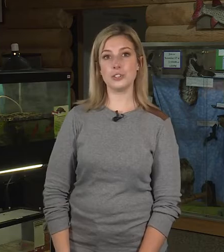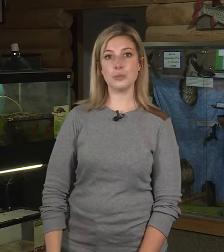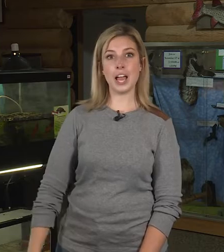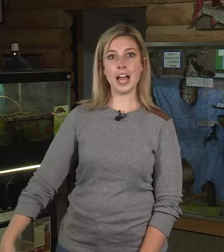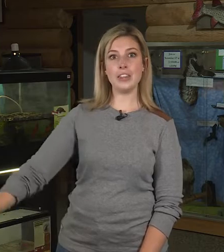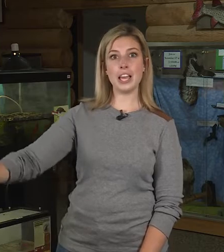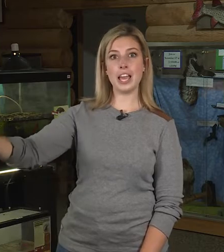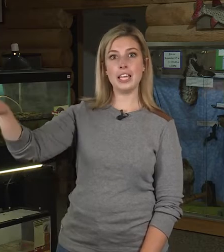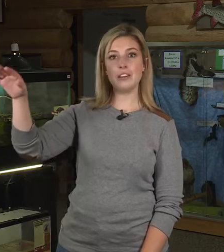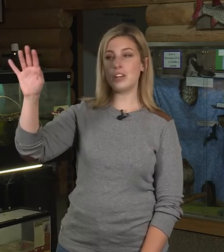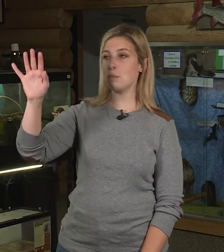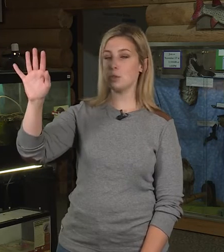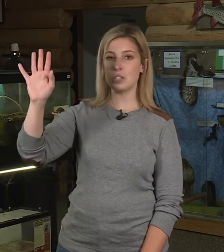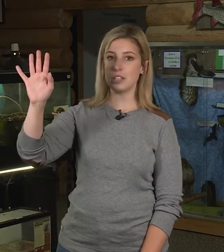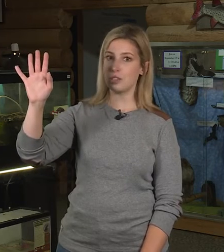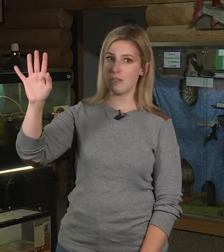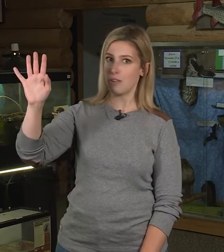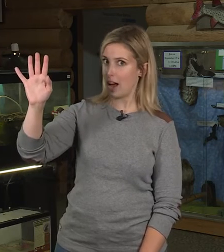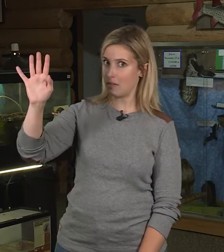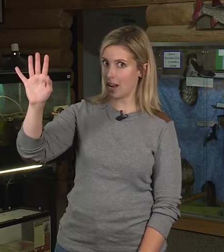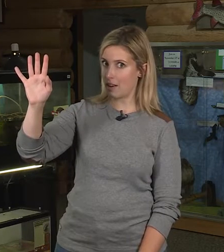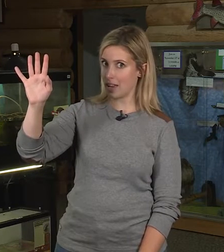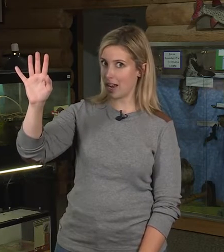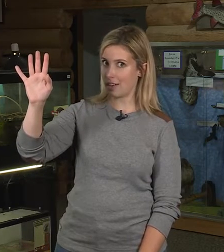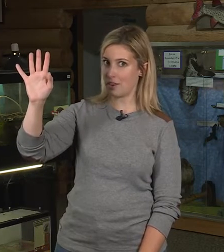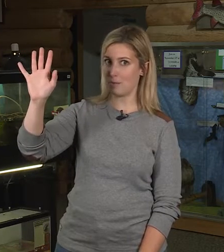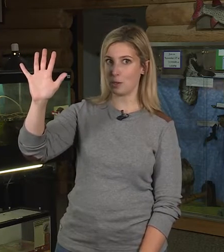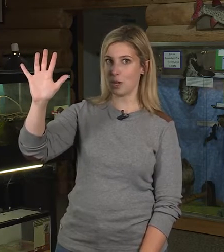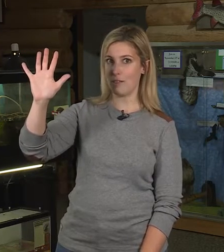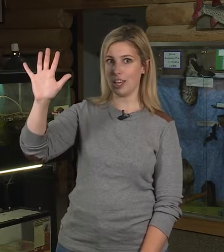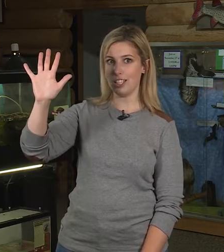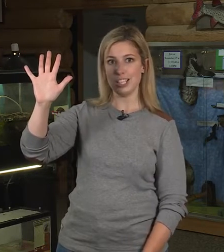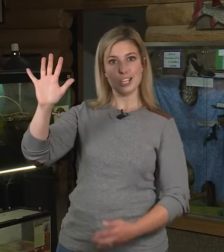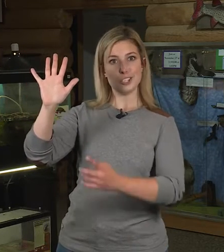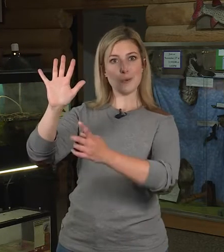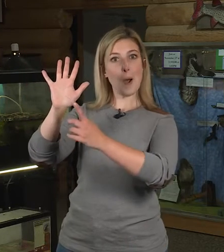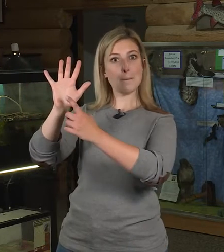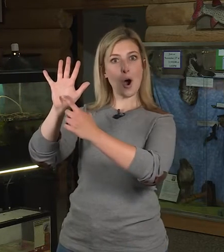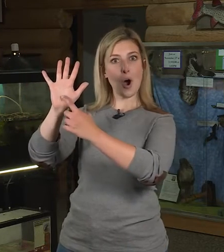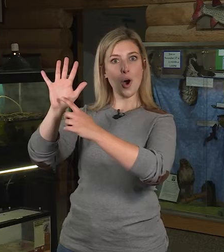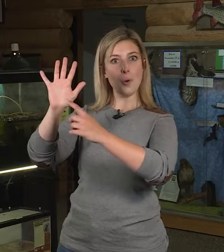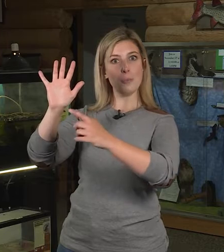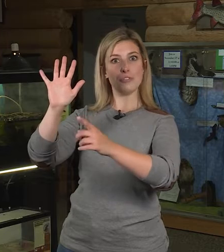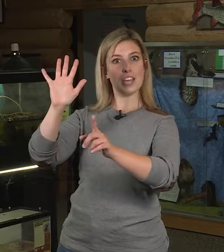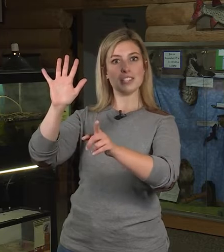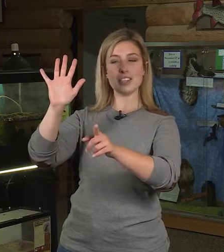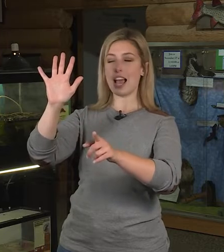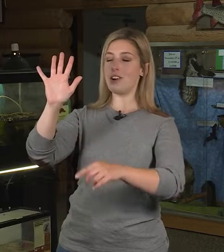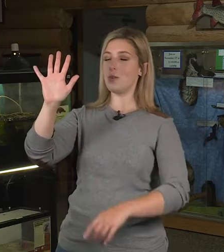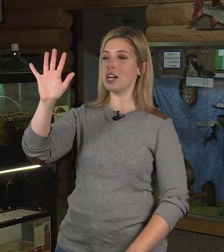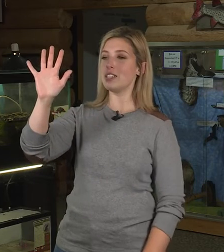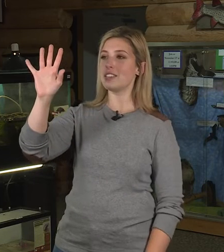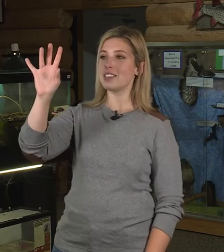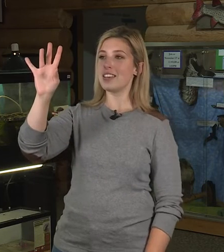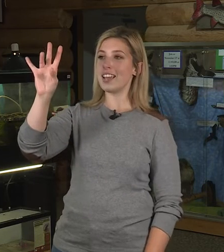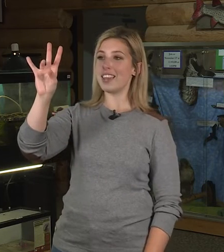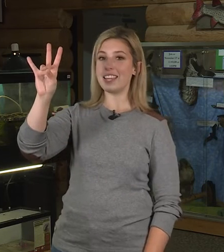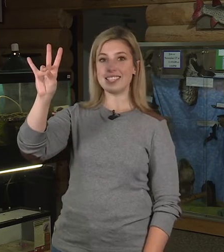you had the hang of number 6, so you have to have the hang of number 7. So palm facing outwards, and then